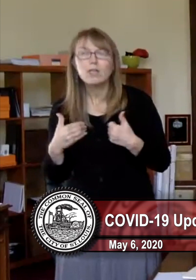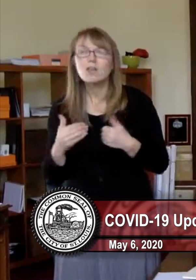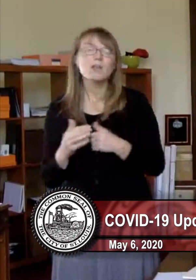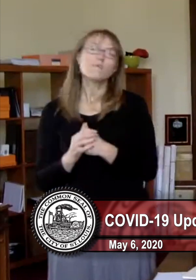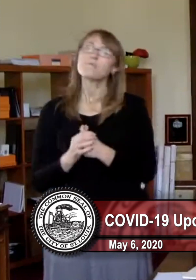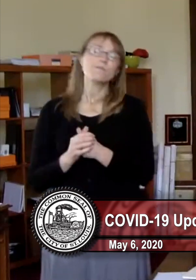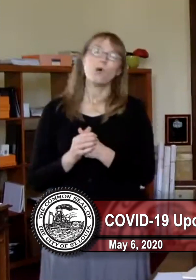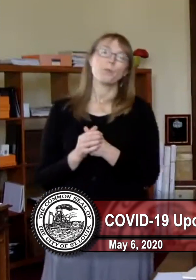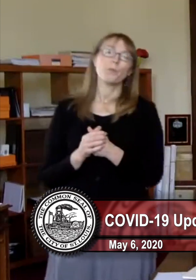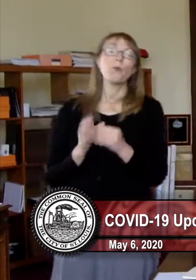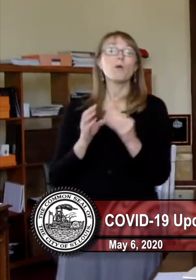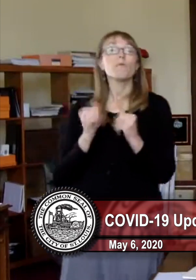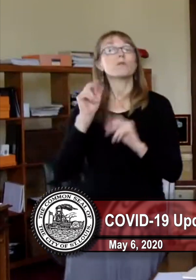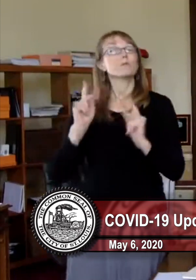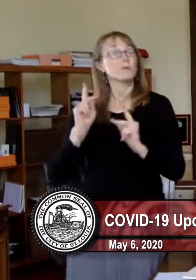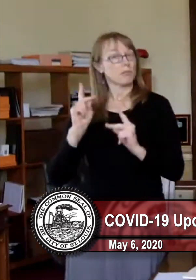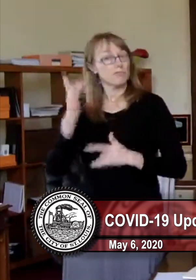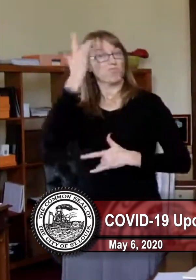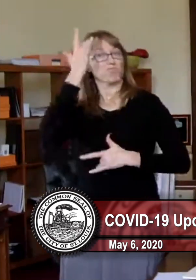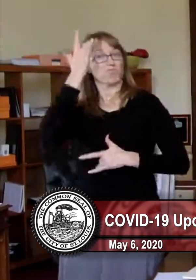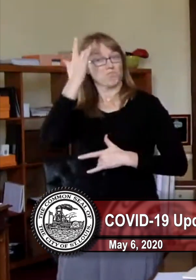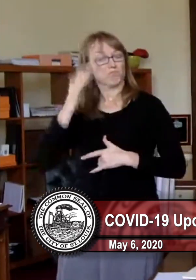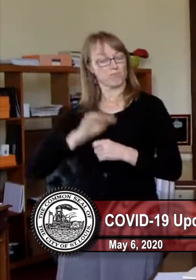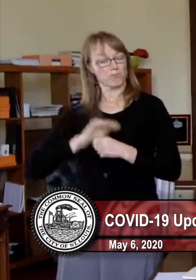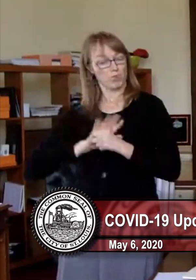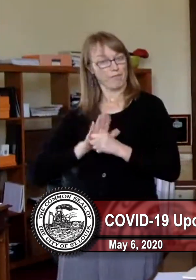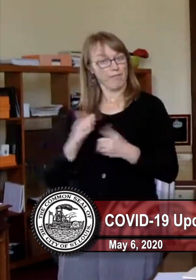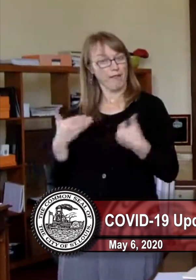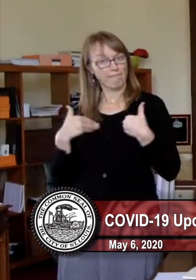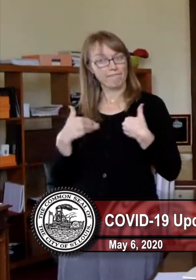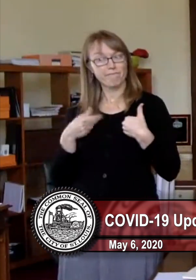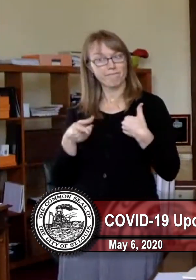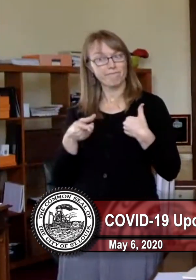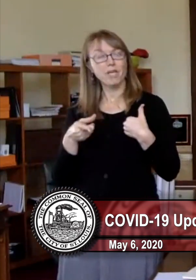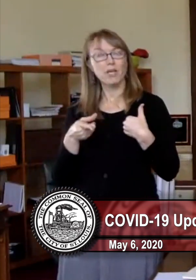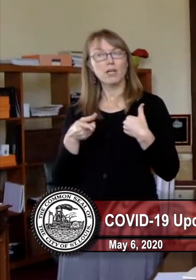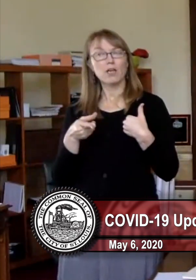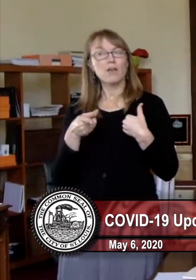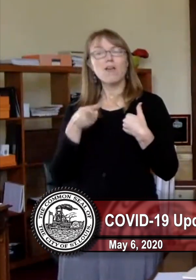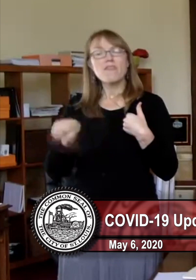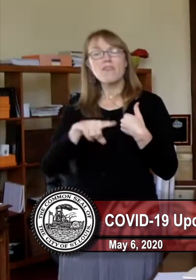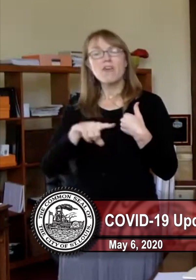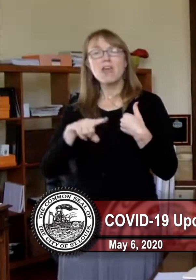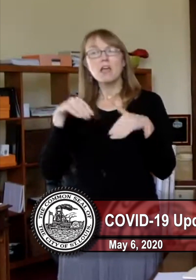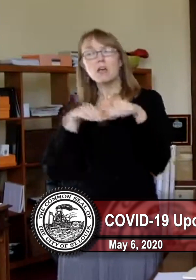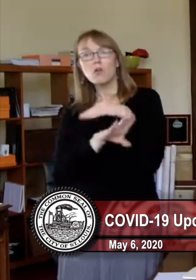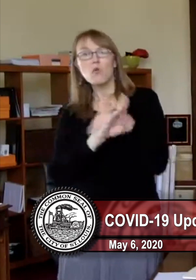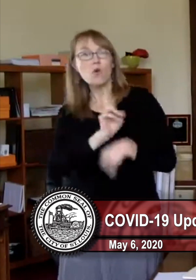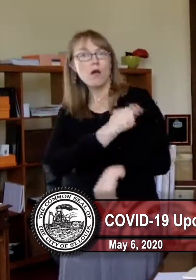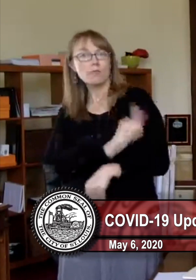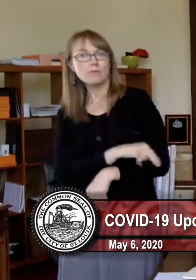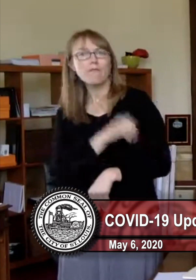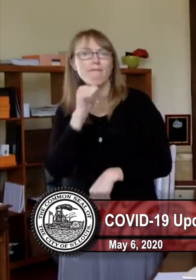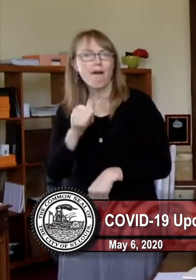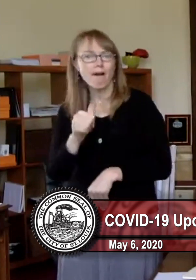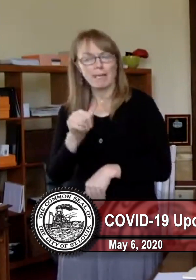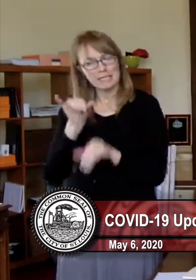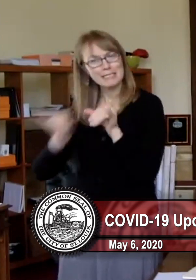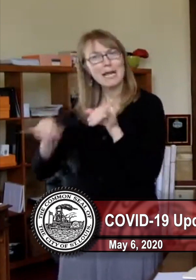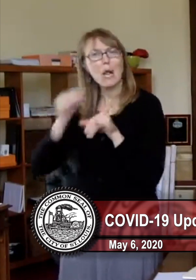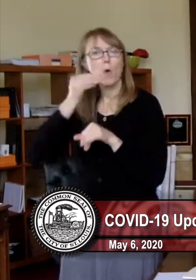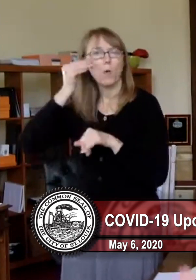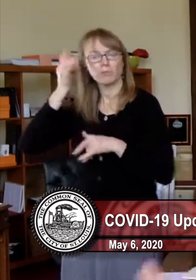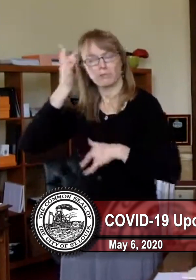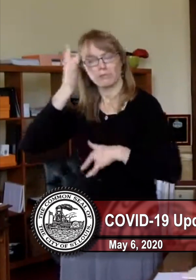get COVID-19 don't go to the hospital. And whether you've been tested or not doesn't determine whether or not you're sick enough to go